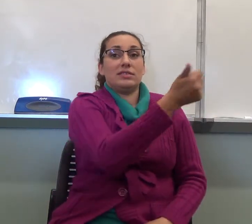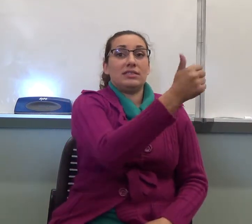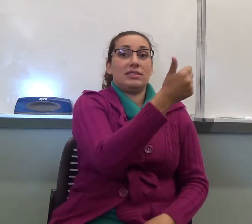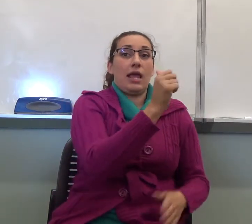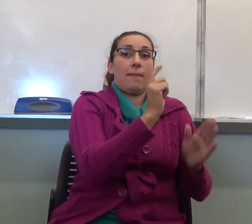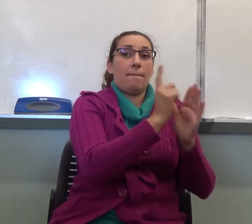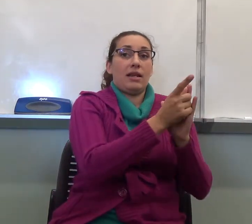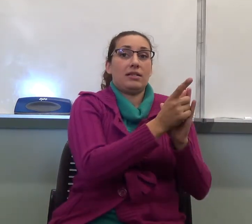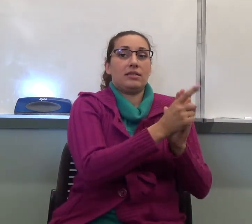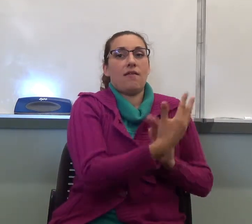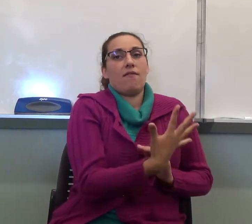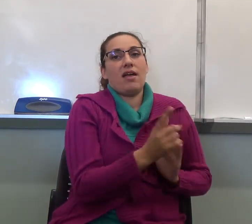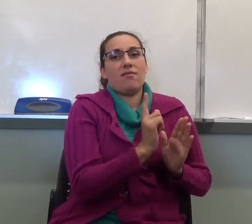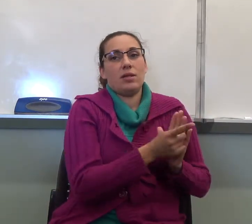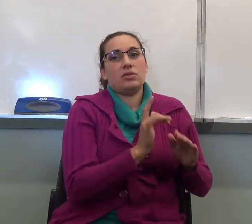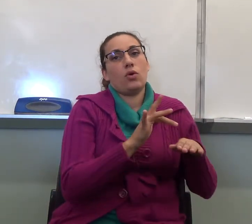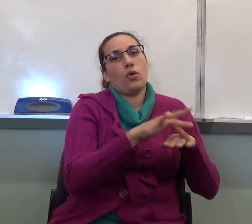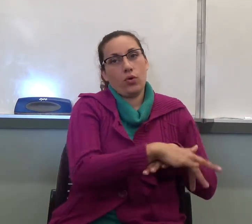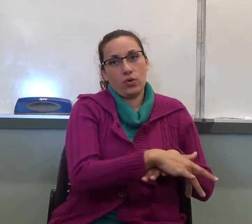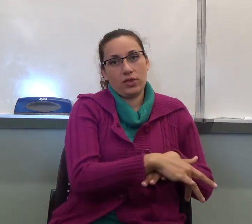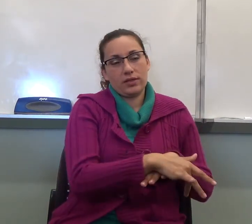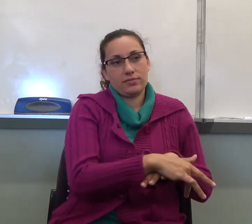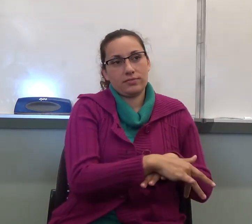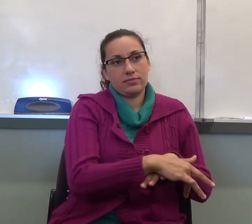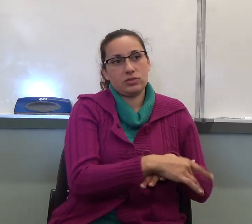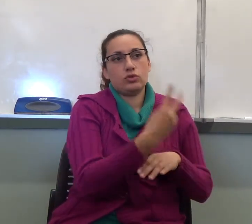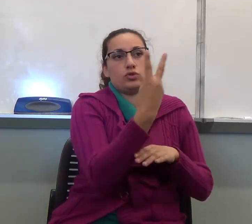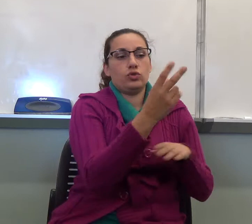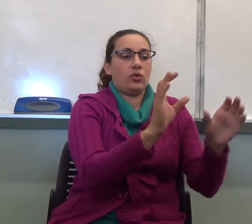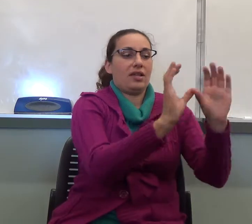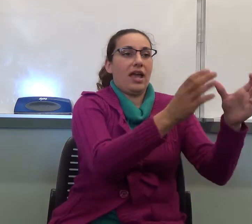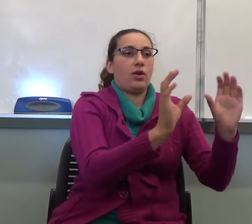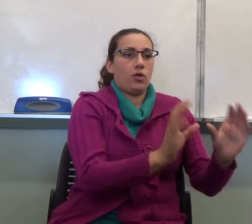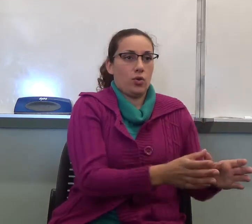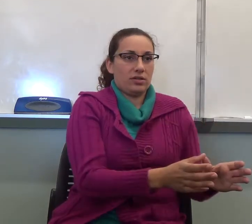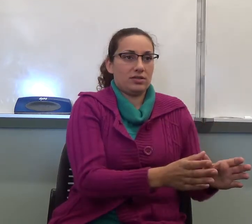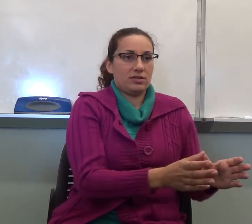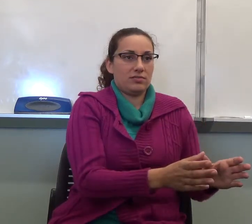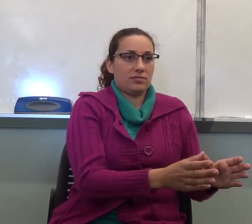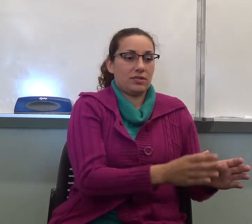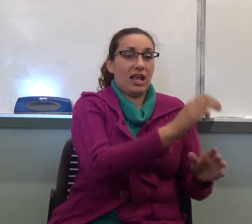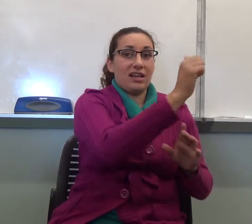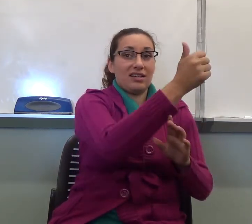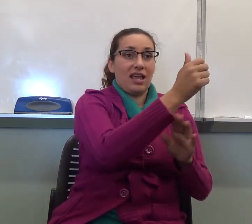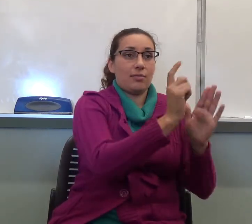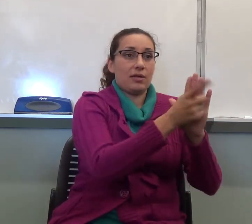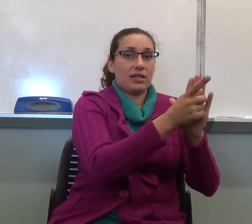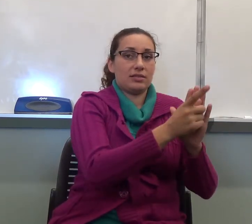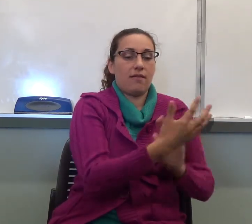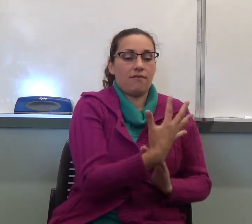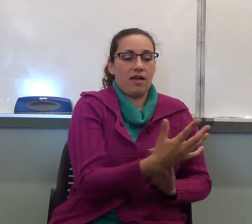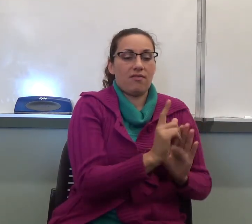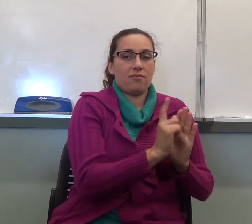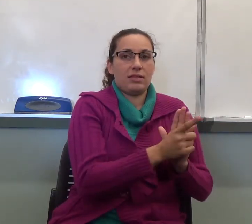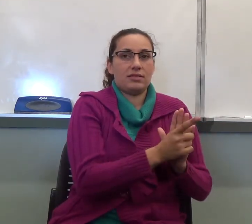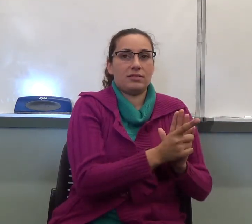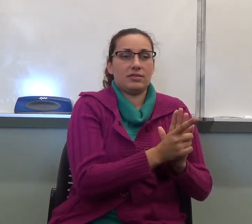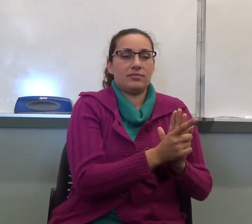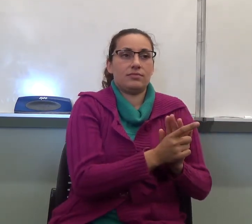contains an element space, so to speak. The number of elements in that event is 7. So you take the 7 divided